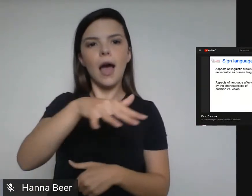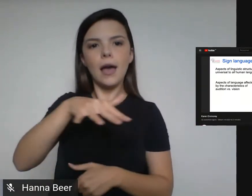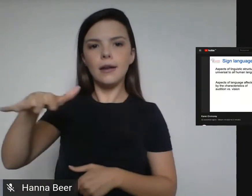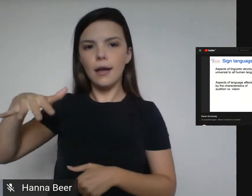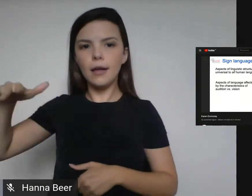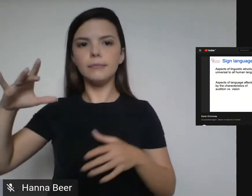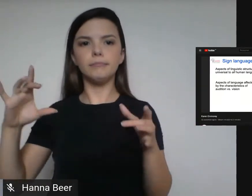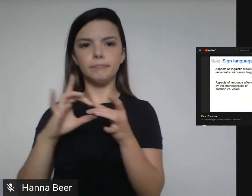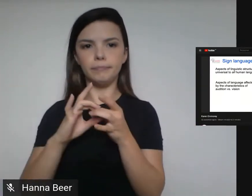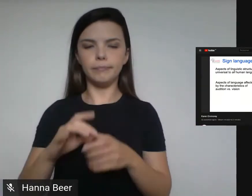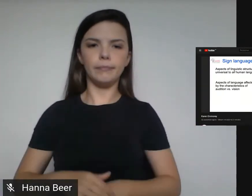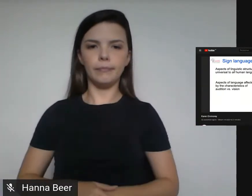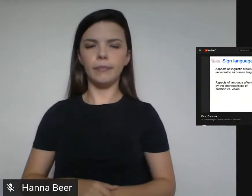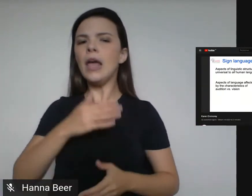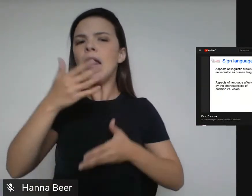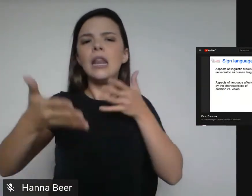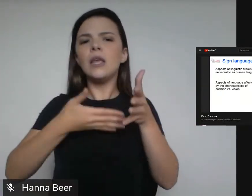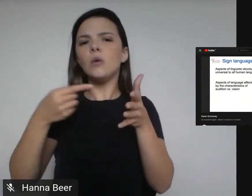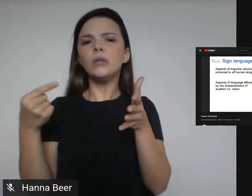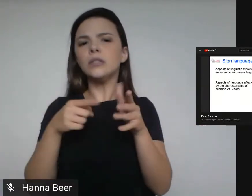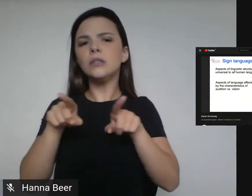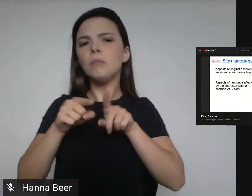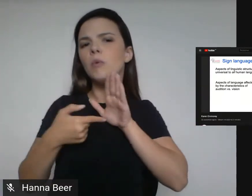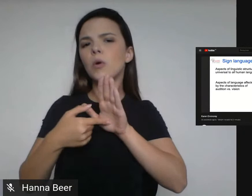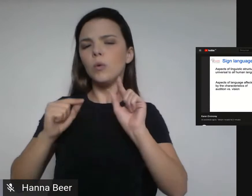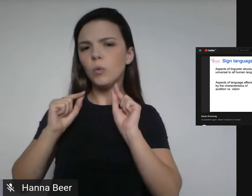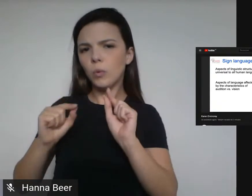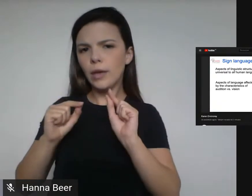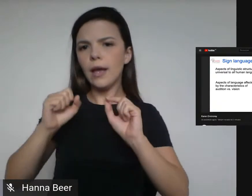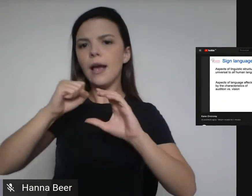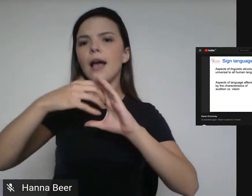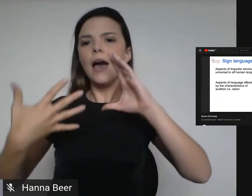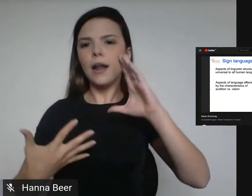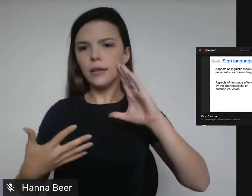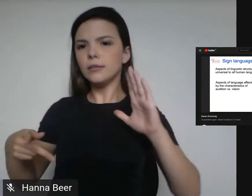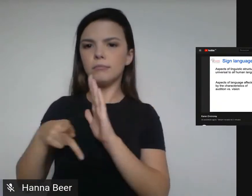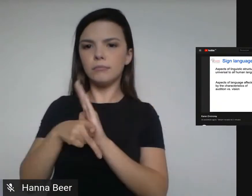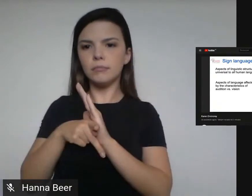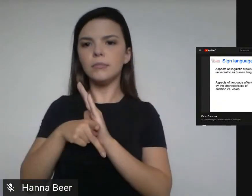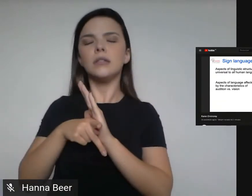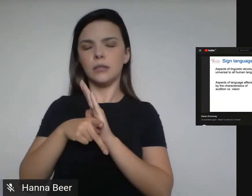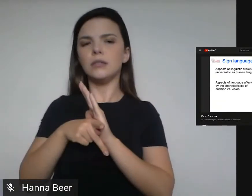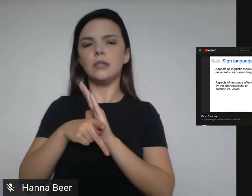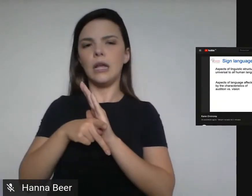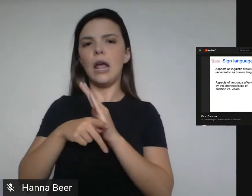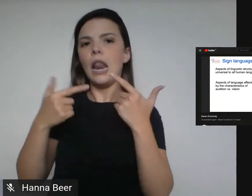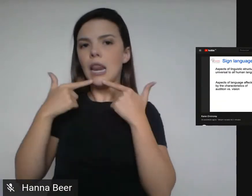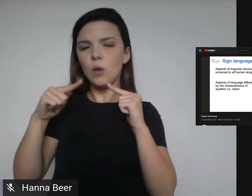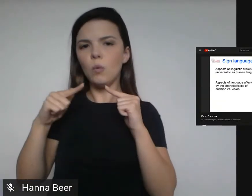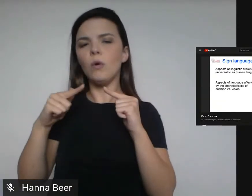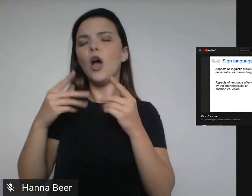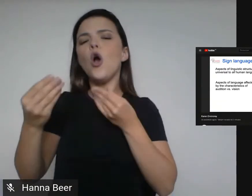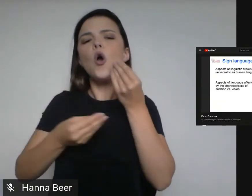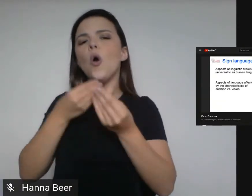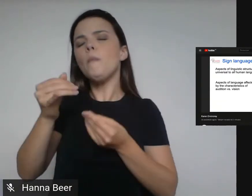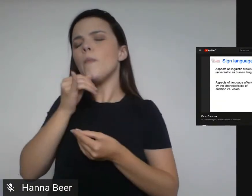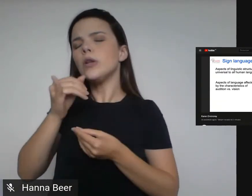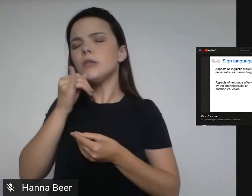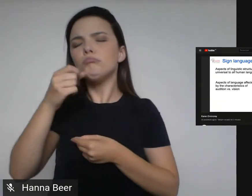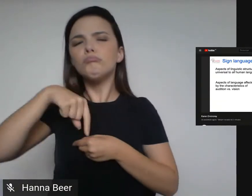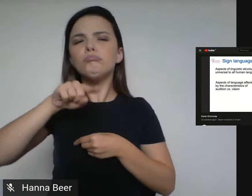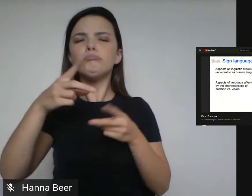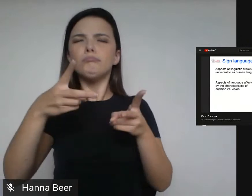Sign languages can also tell us about aspects of language that are influenced by the perceptual systems that are used to comprehend language.